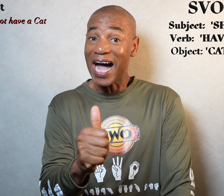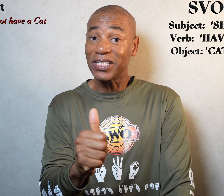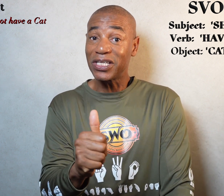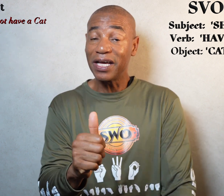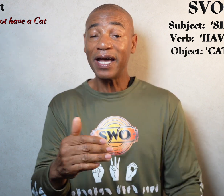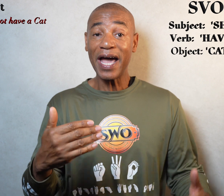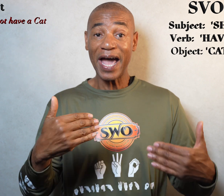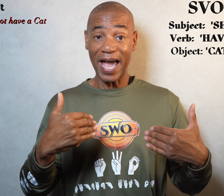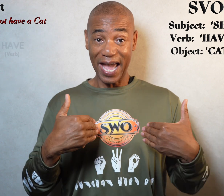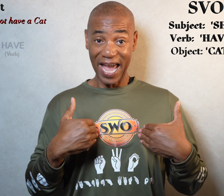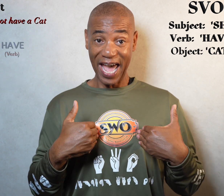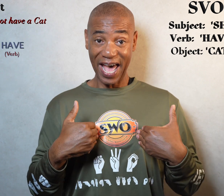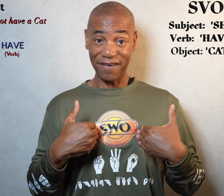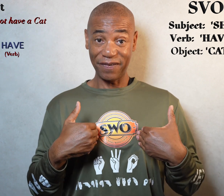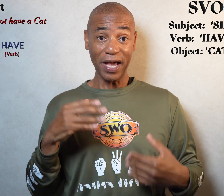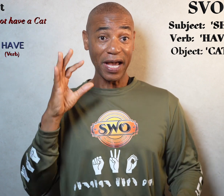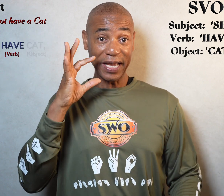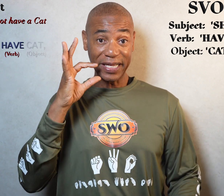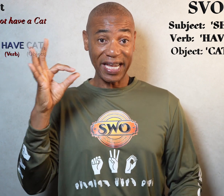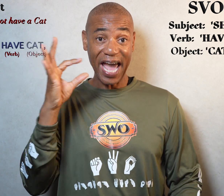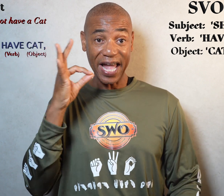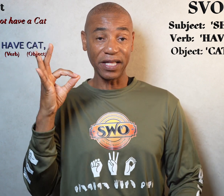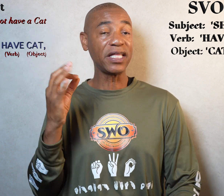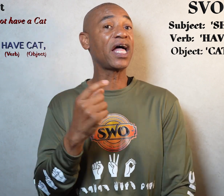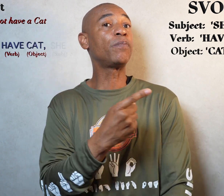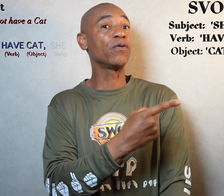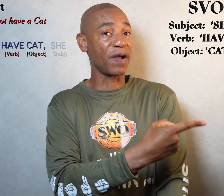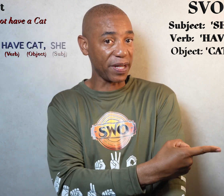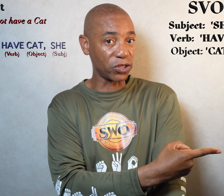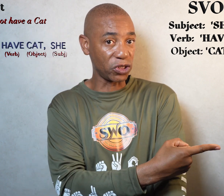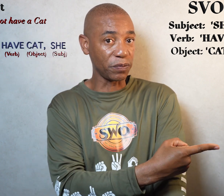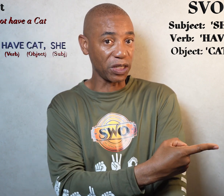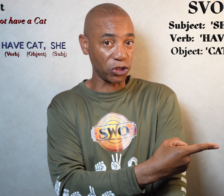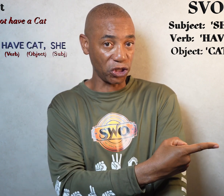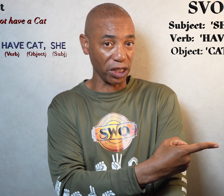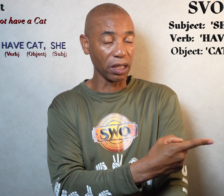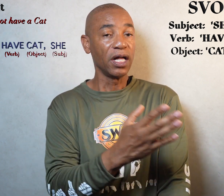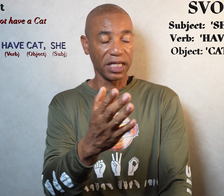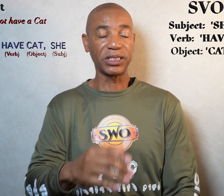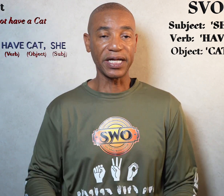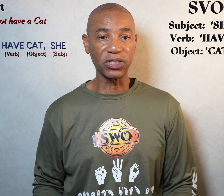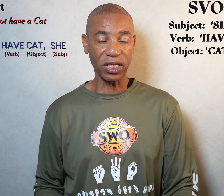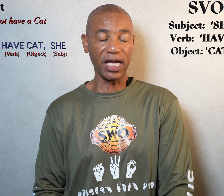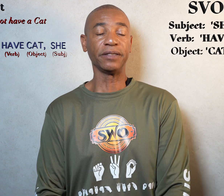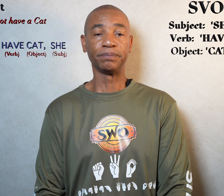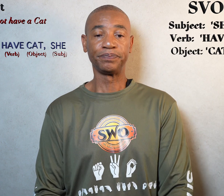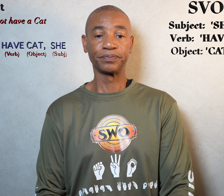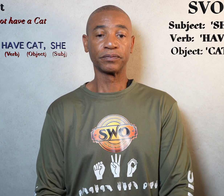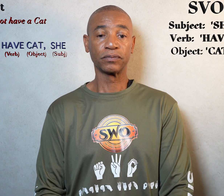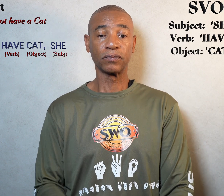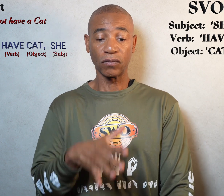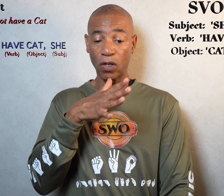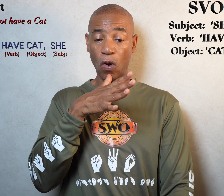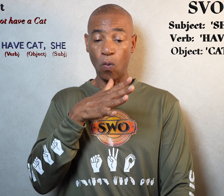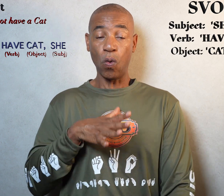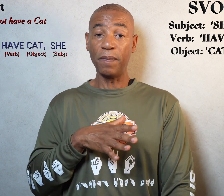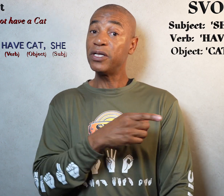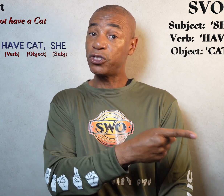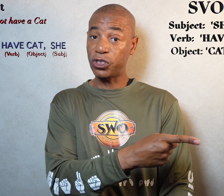not, have, cat. And then I point right back to the subject, she. Let's sign this again. Woman,